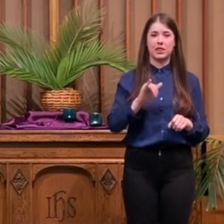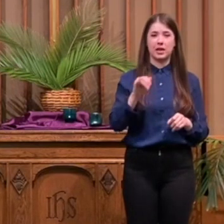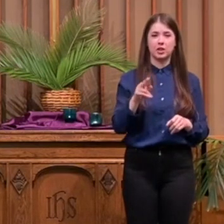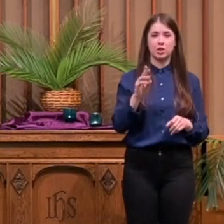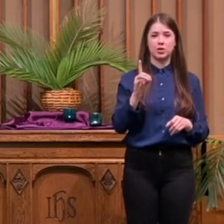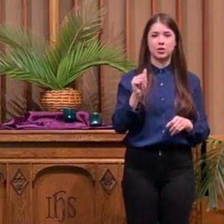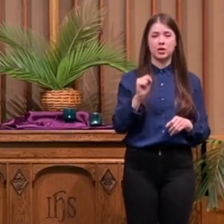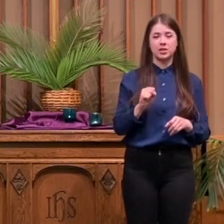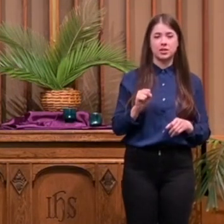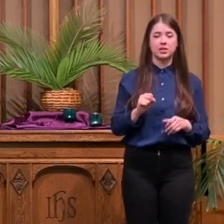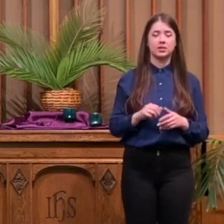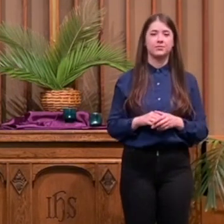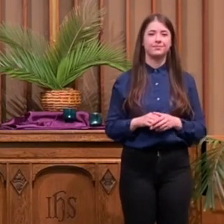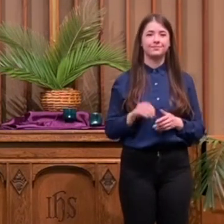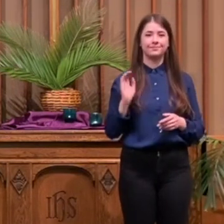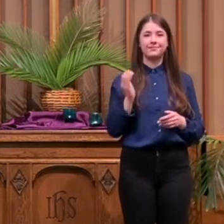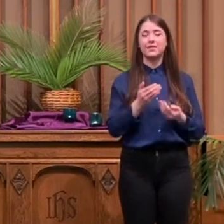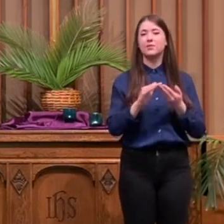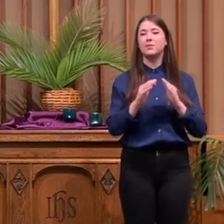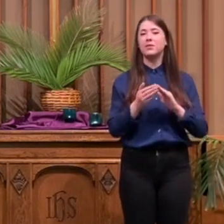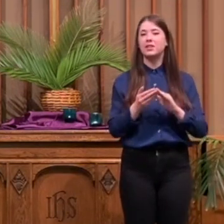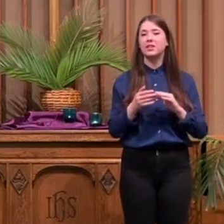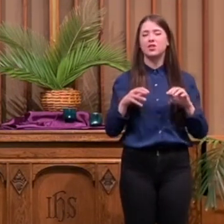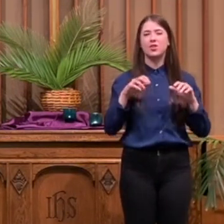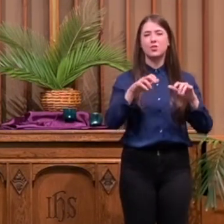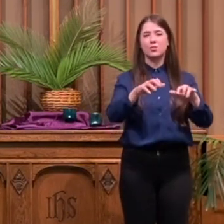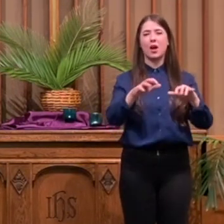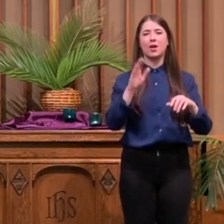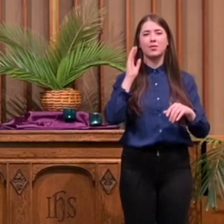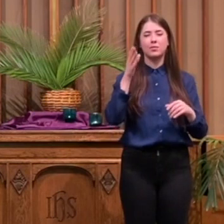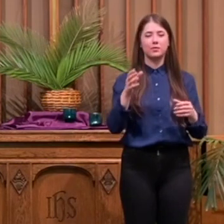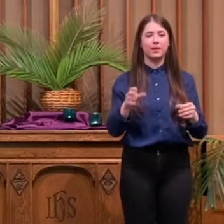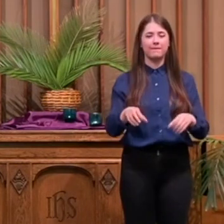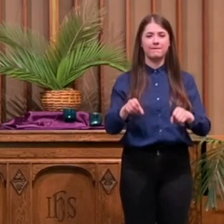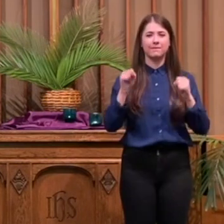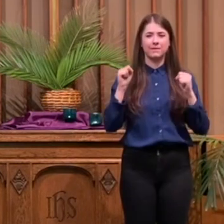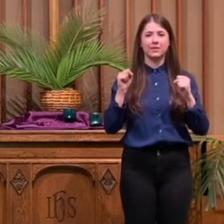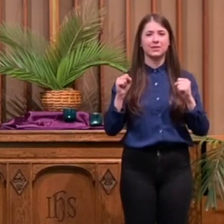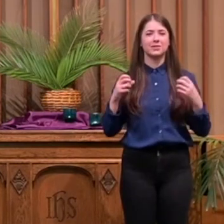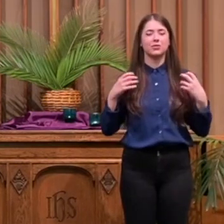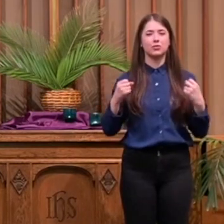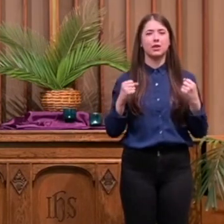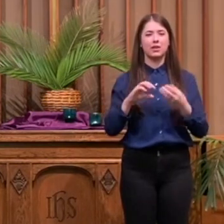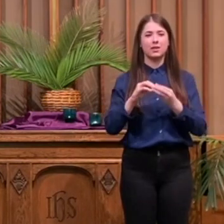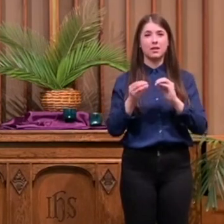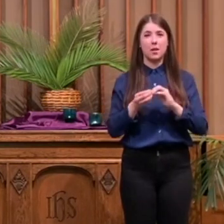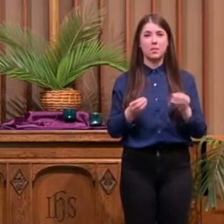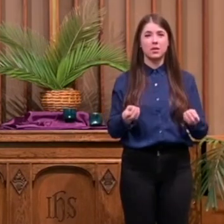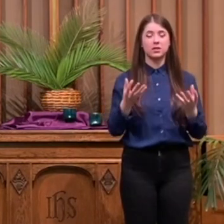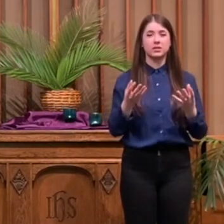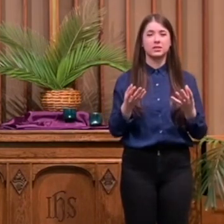Will our community, our crowd, find strength in numbers, and will those numbers give us